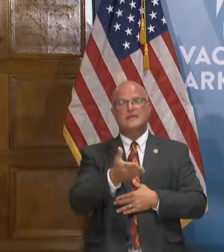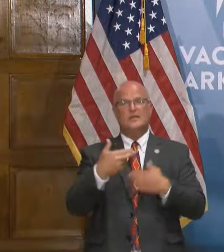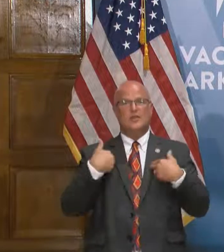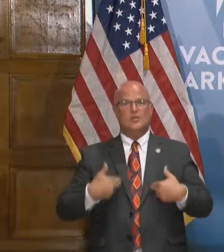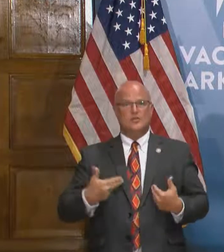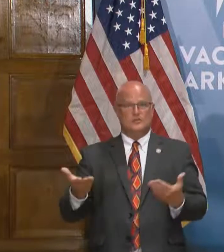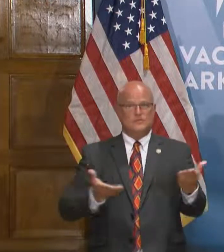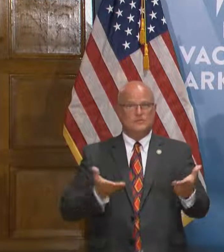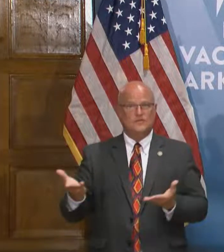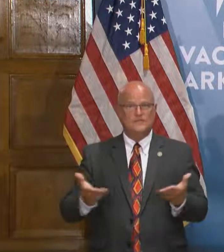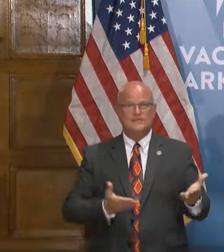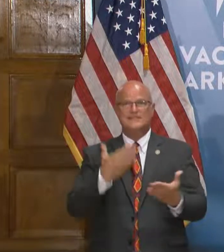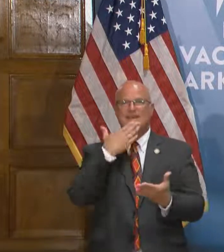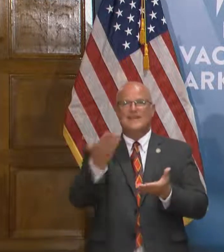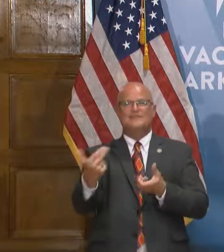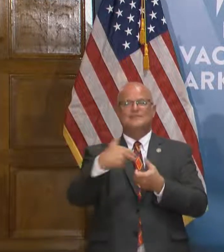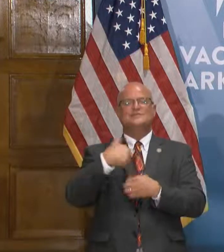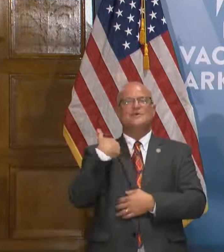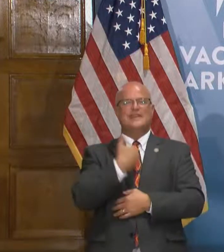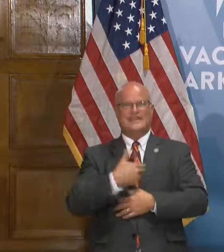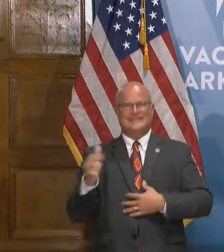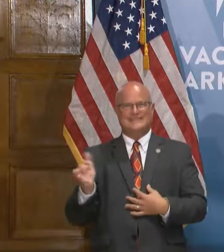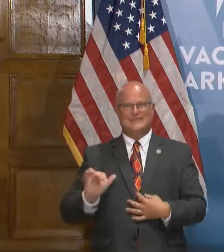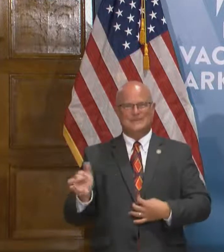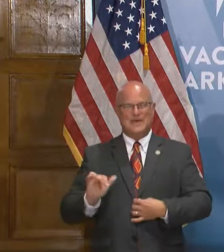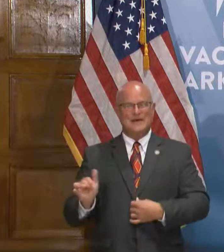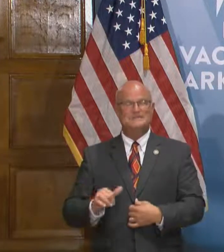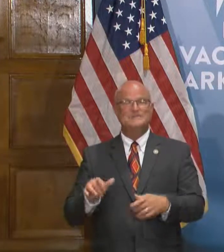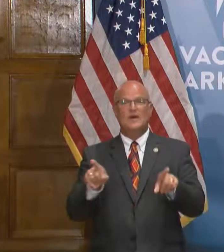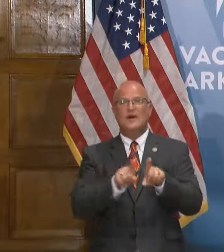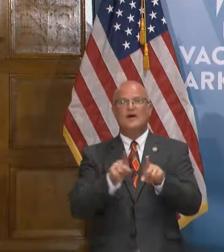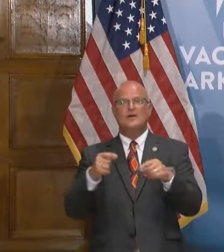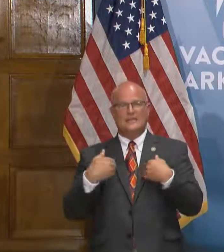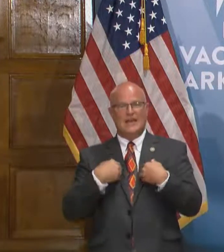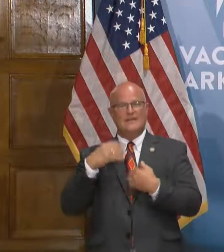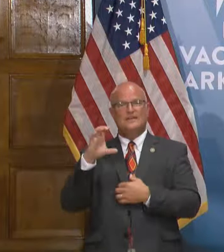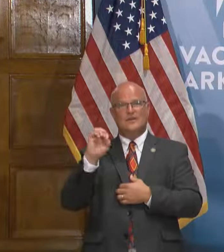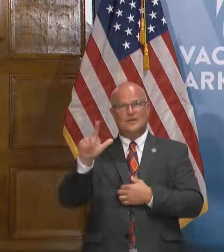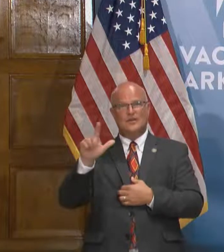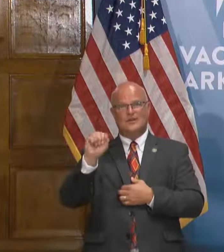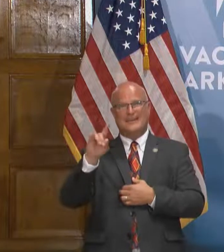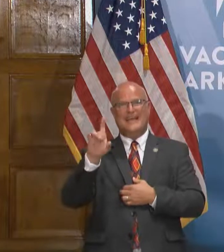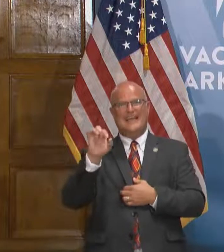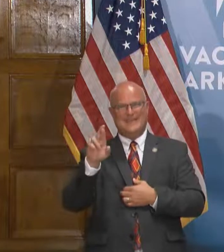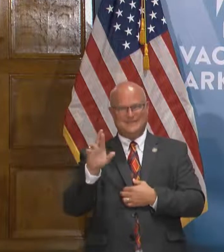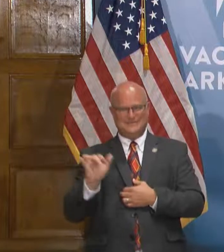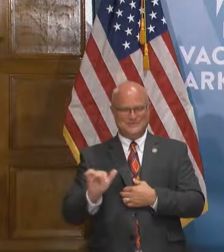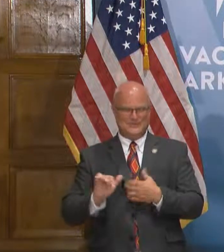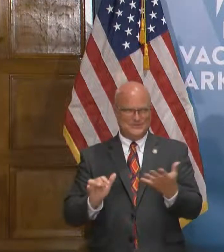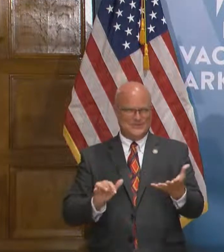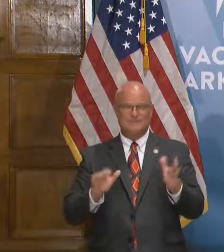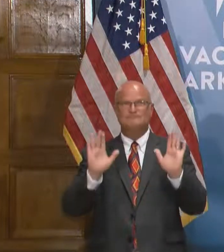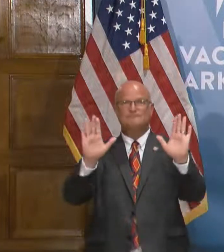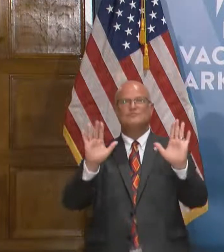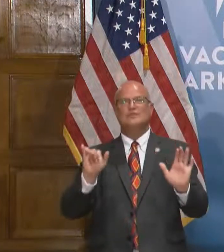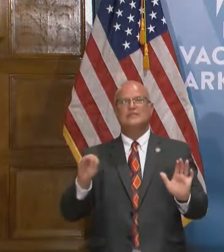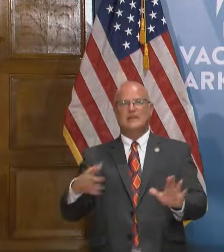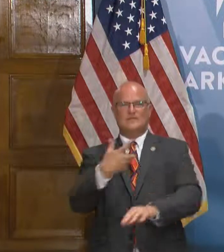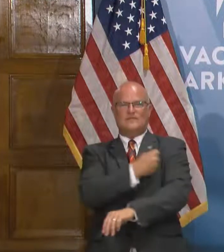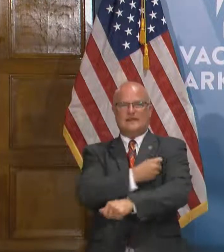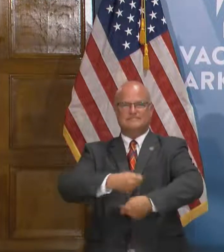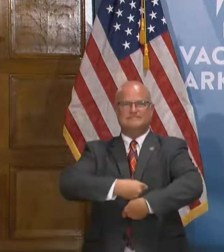Human Services, so thank you for joining us as well. And we always have Colonel Ader here as well, who does a great job getting